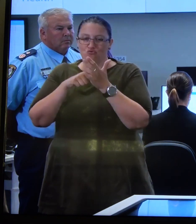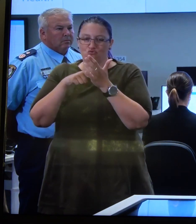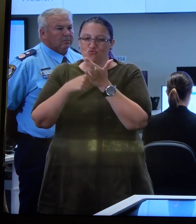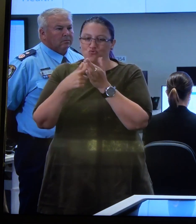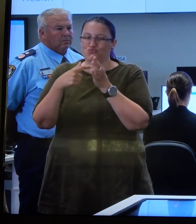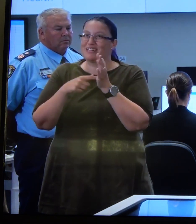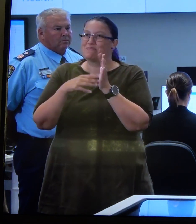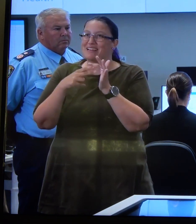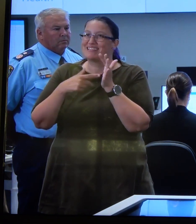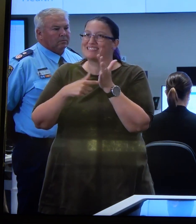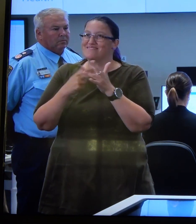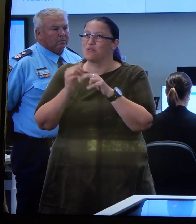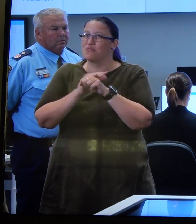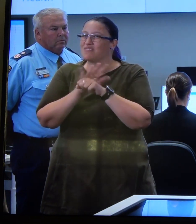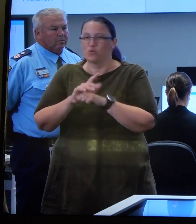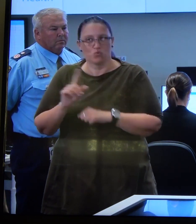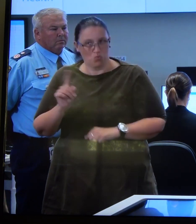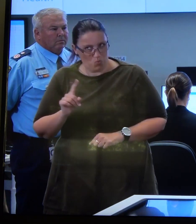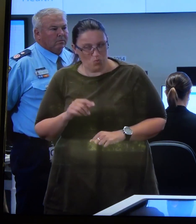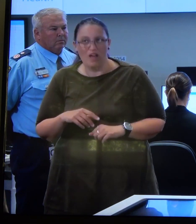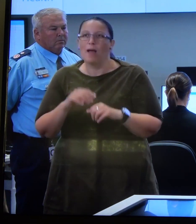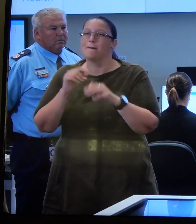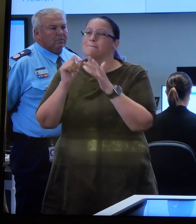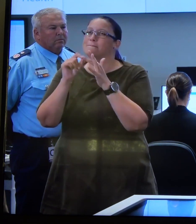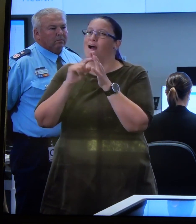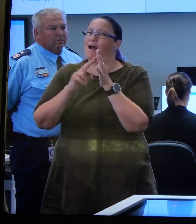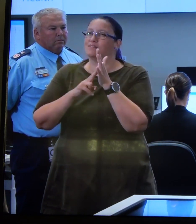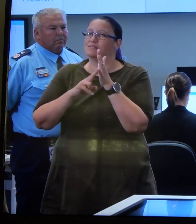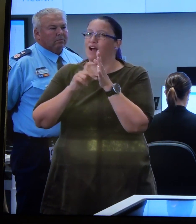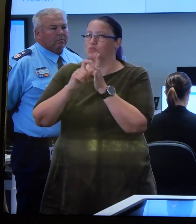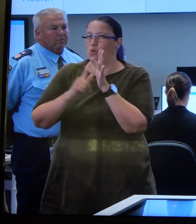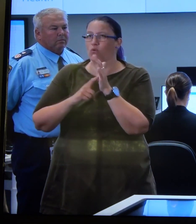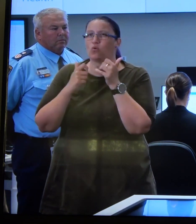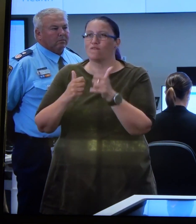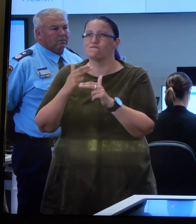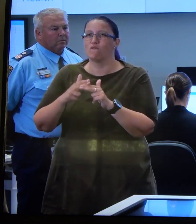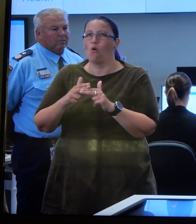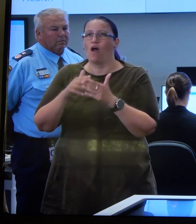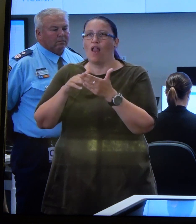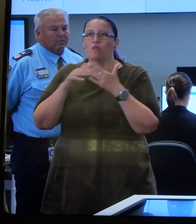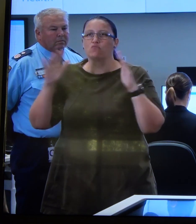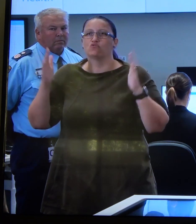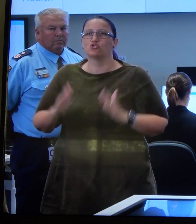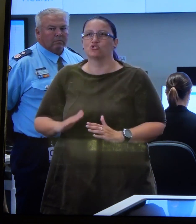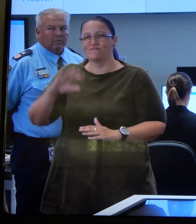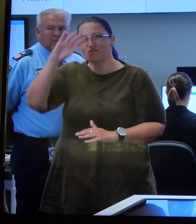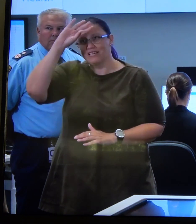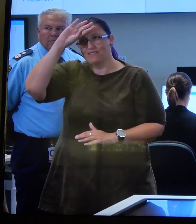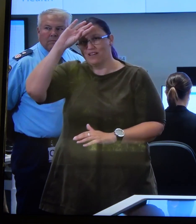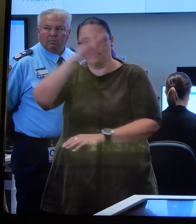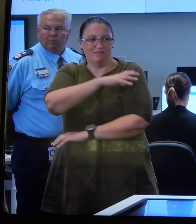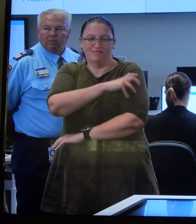not treat COVID-19, it treats the symptoms, which might be fever, muscle aches and pains.